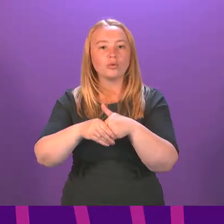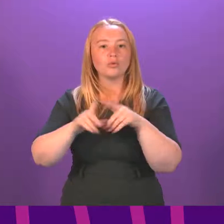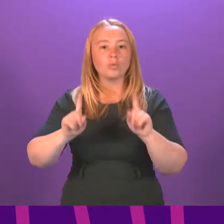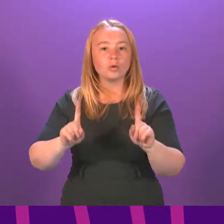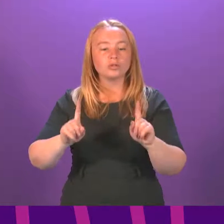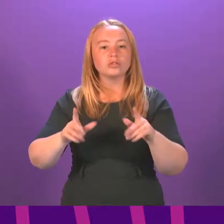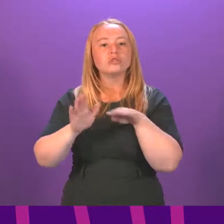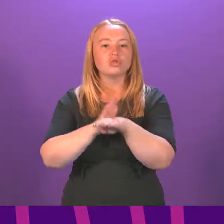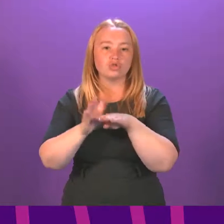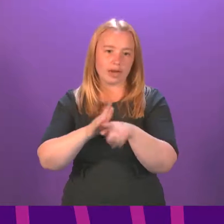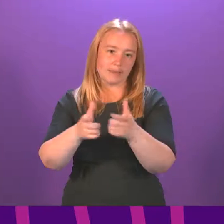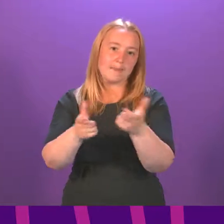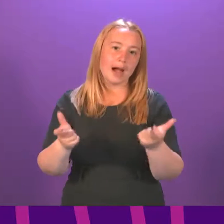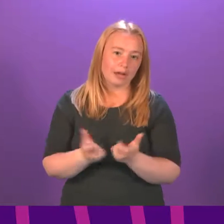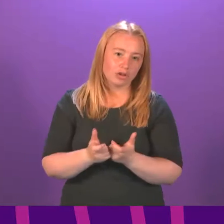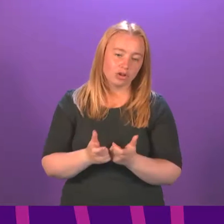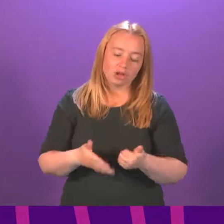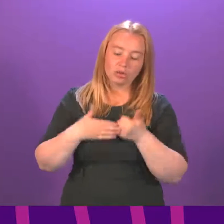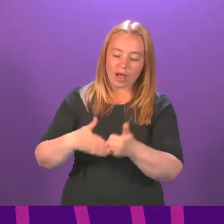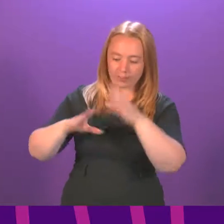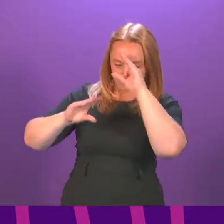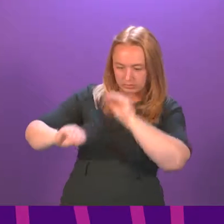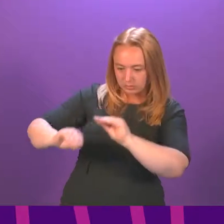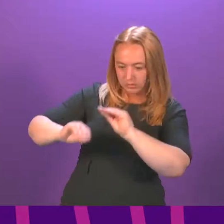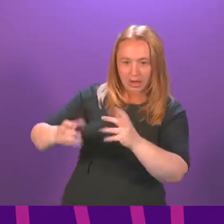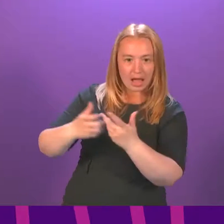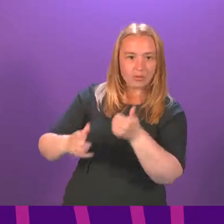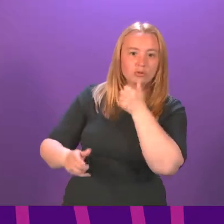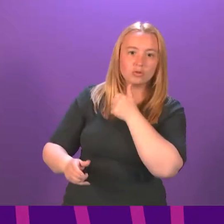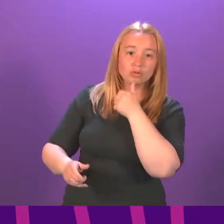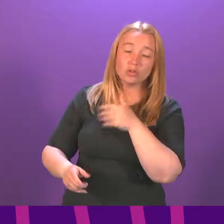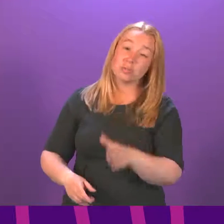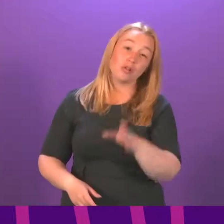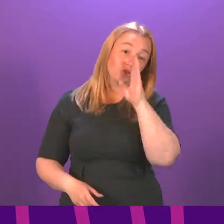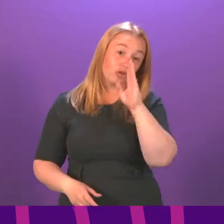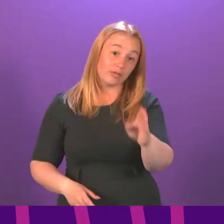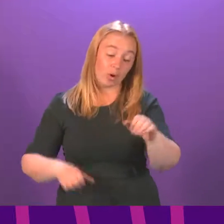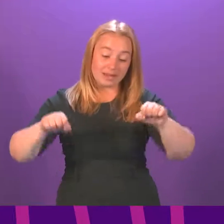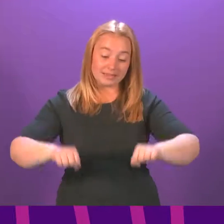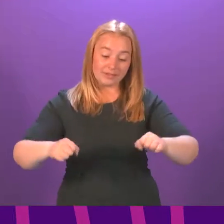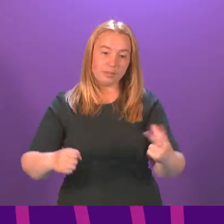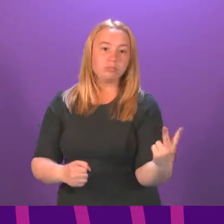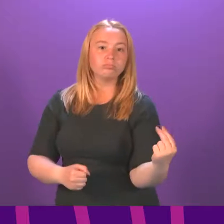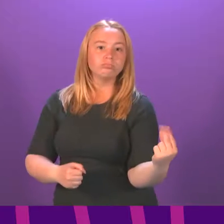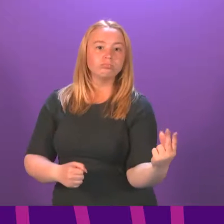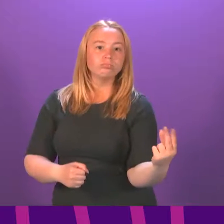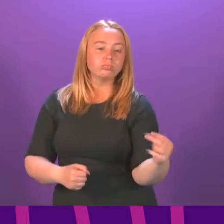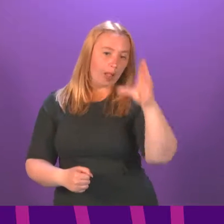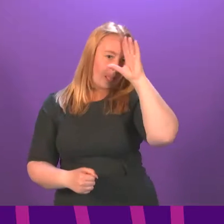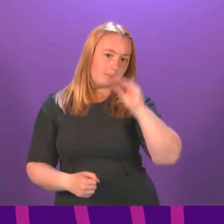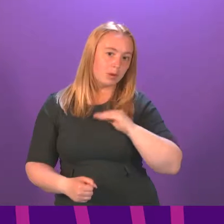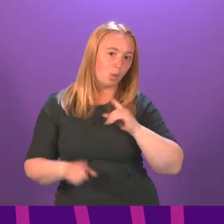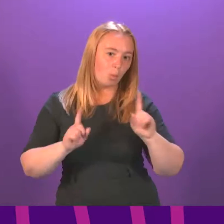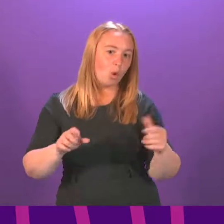people to be able to use them. Well, you and I know that they're very straightforward to use. The defibrillator tells you what to do. But to raise